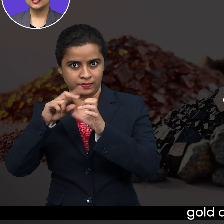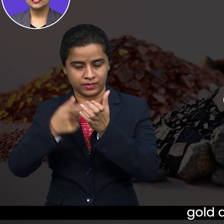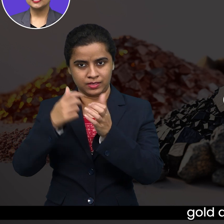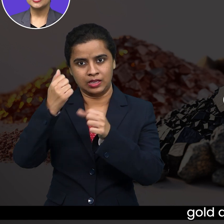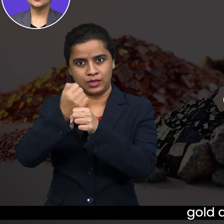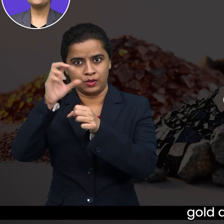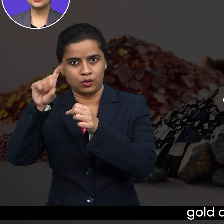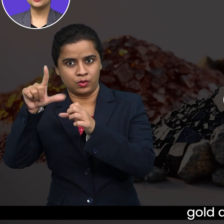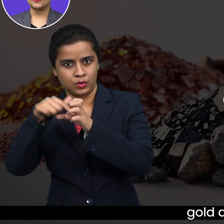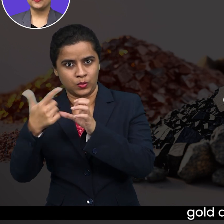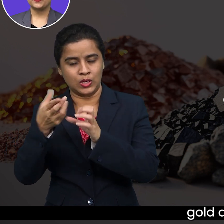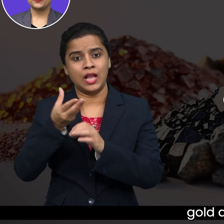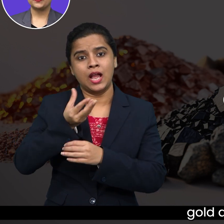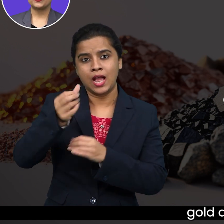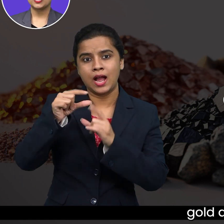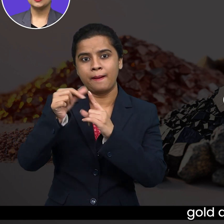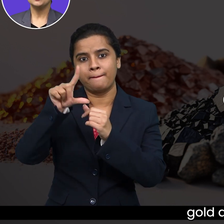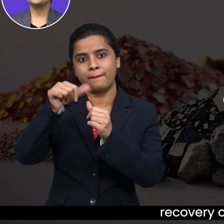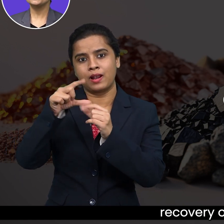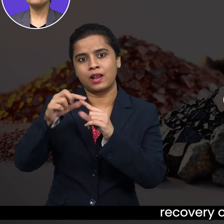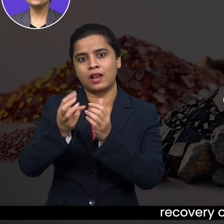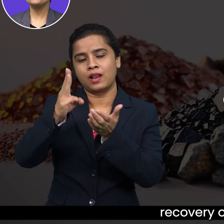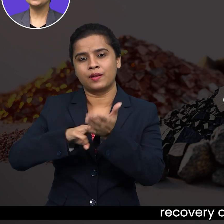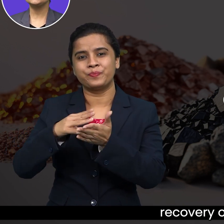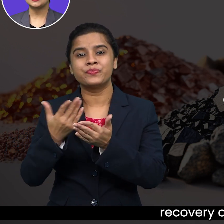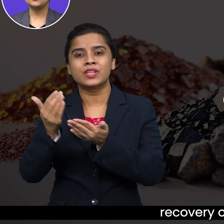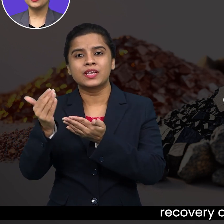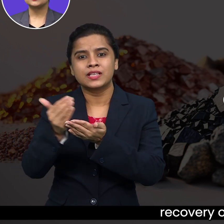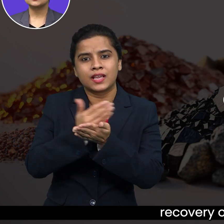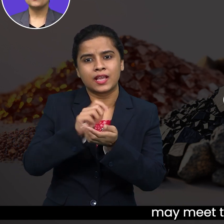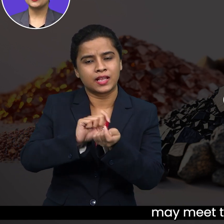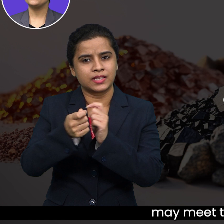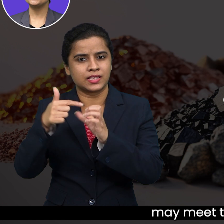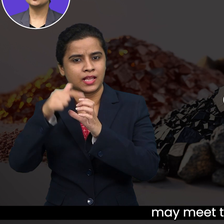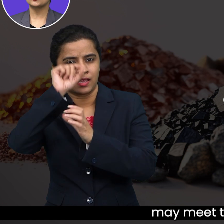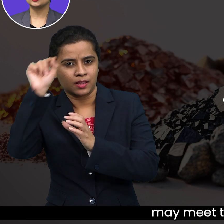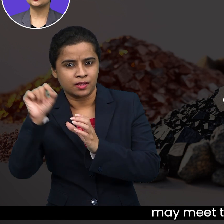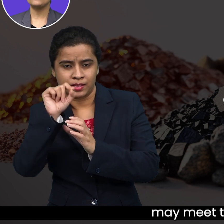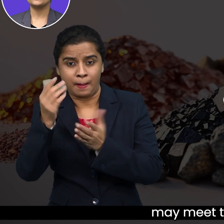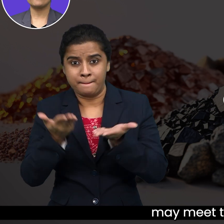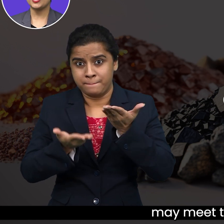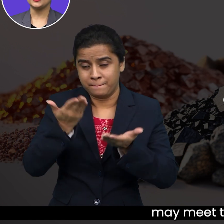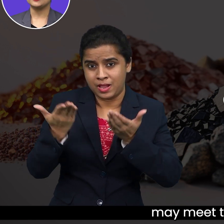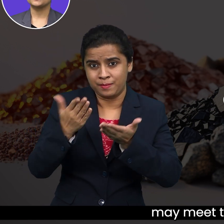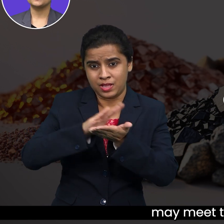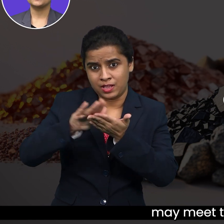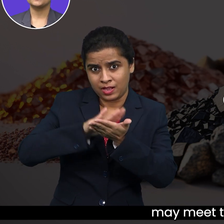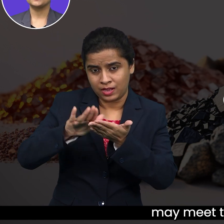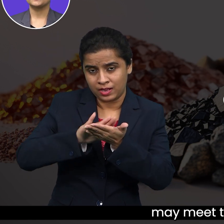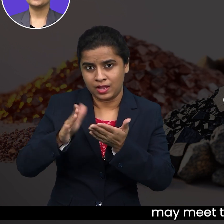gold, and platinum. Recovery of these elements may meet the cost of